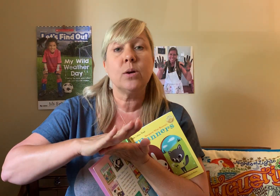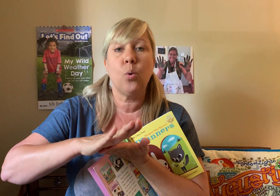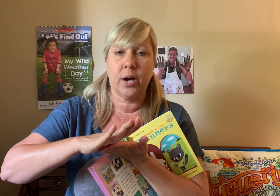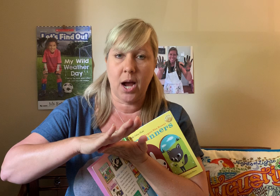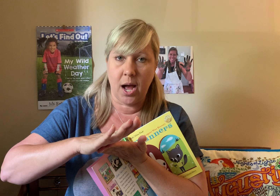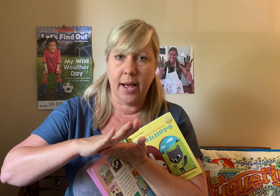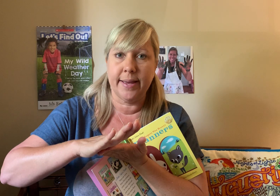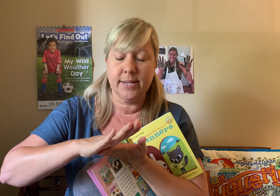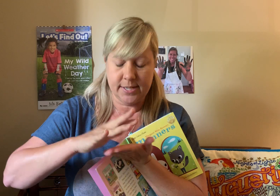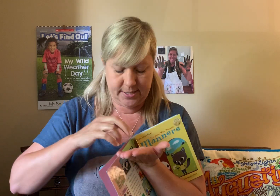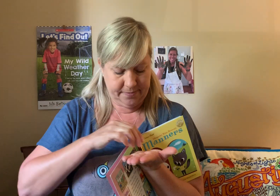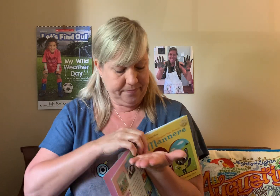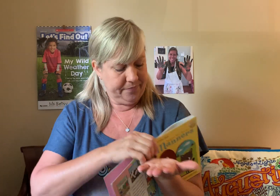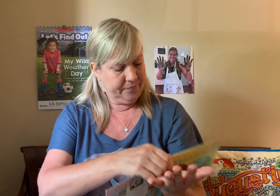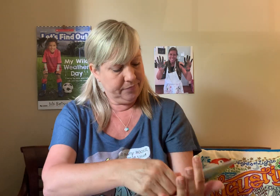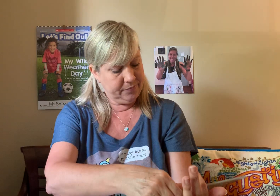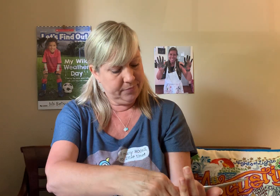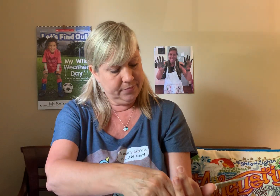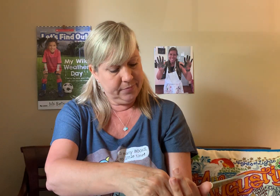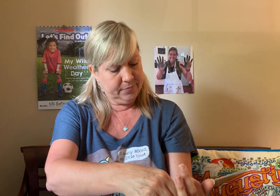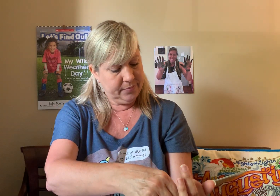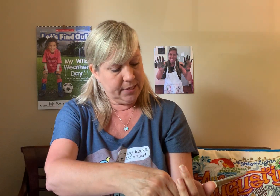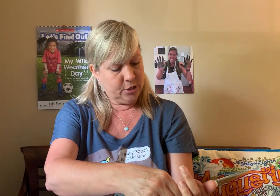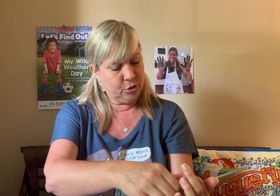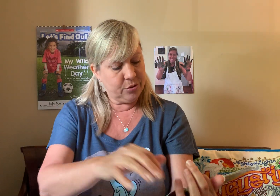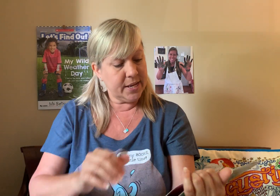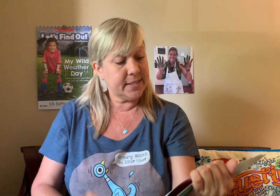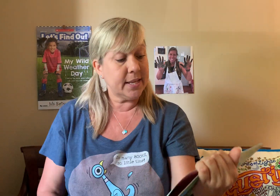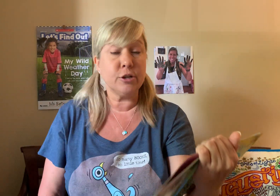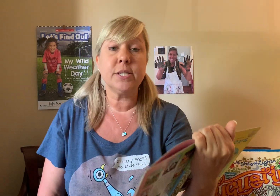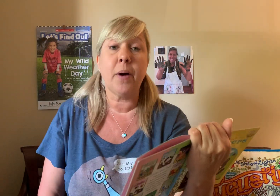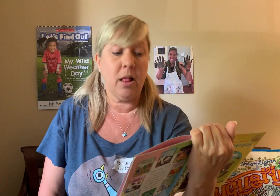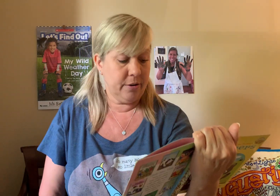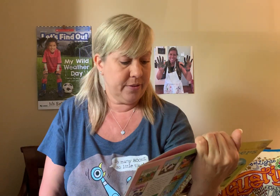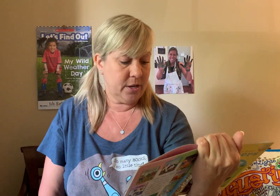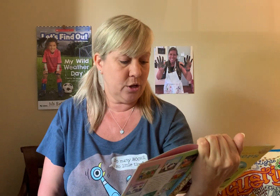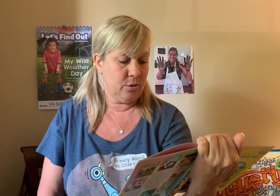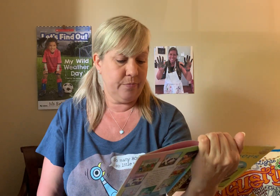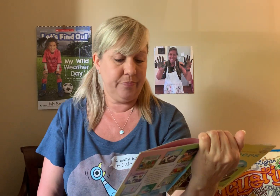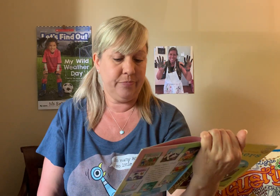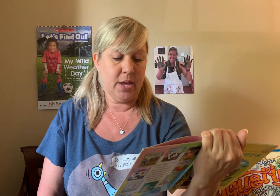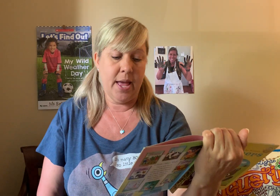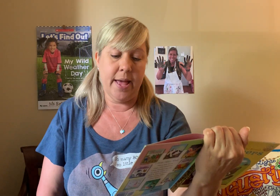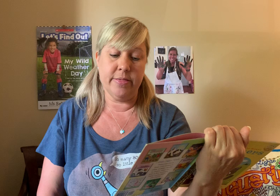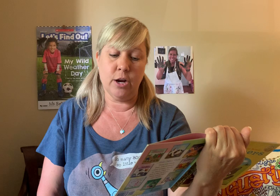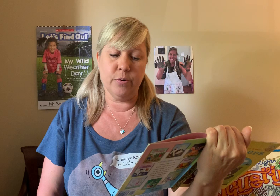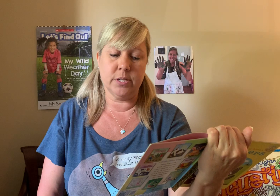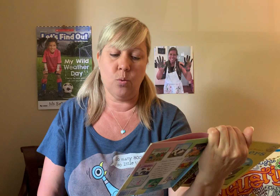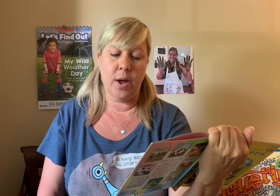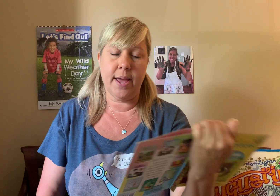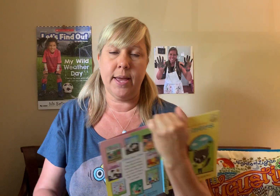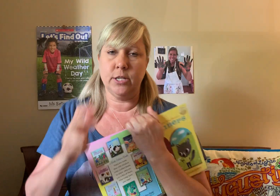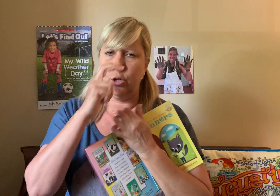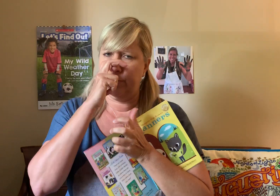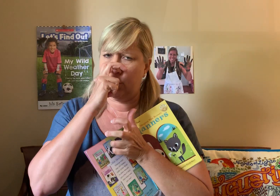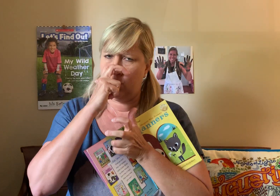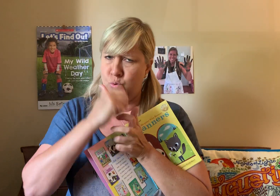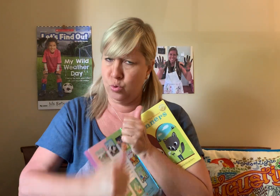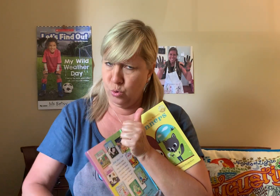or kind to things that are smaller than you. And there is a way to be